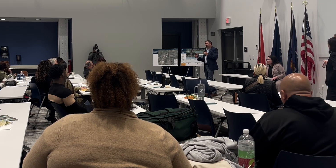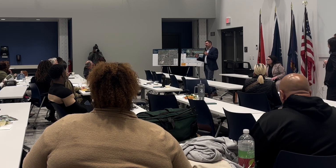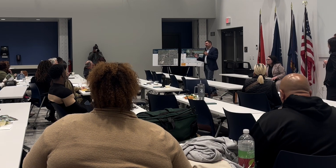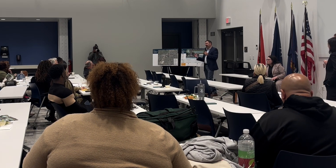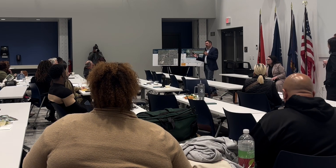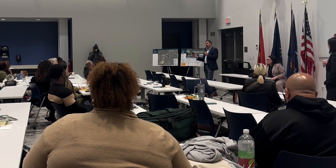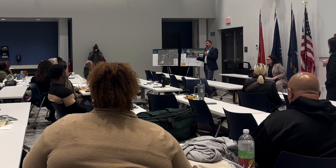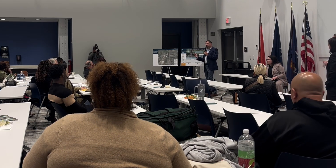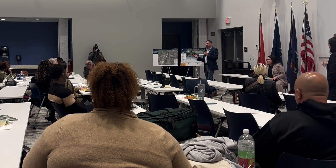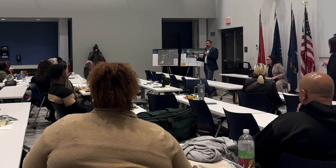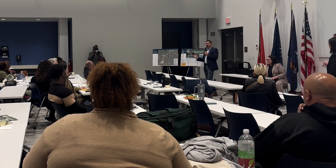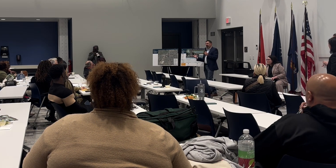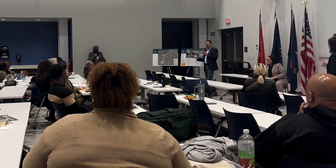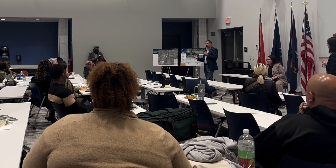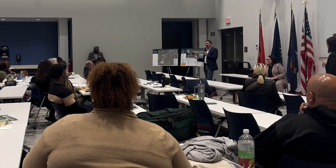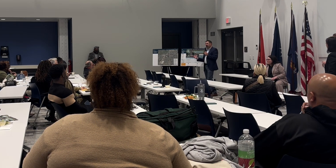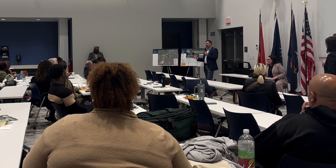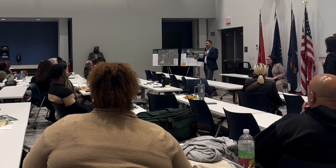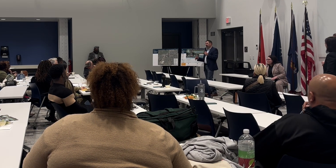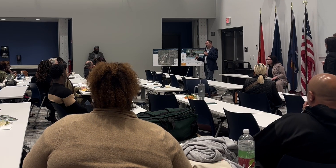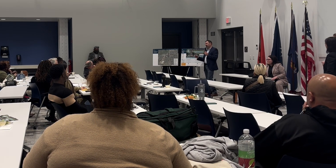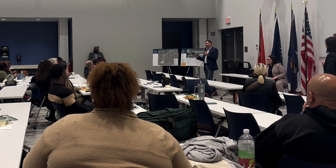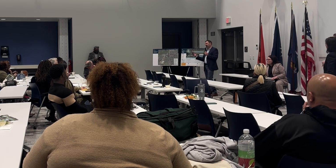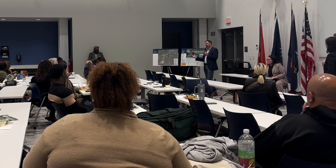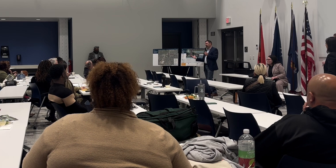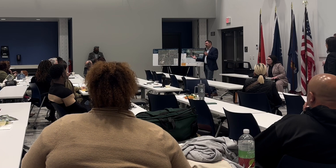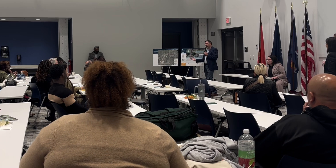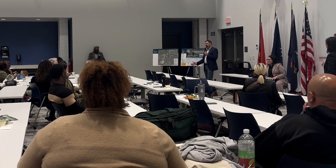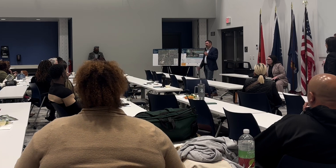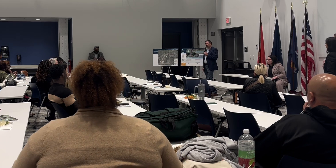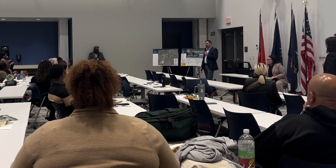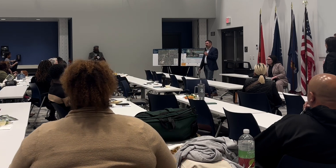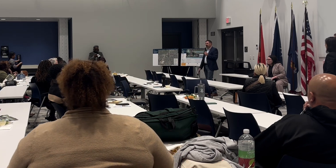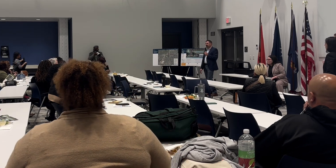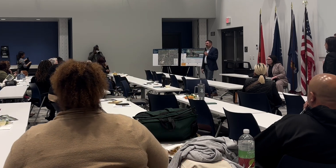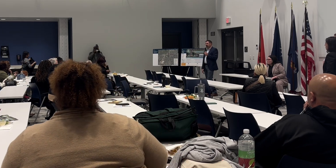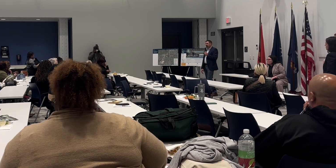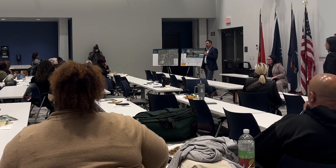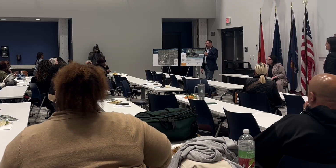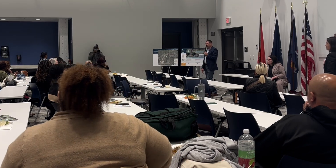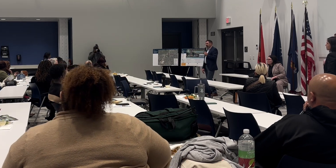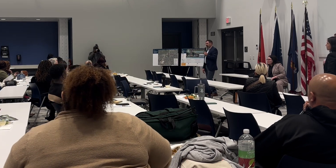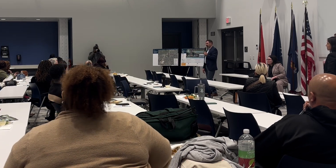feel that drilling sound before you would hear the blast.